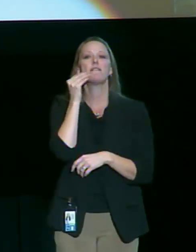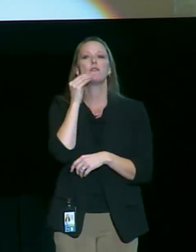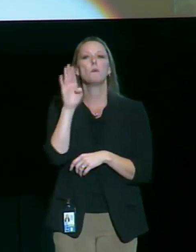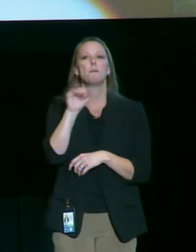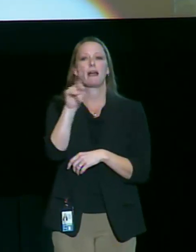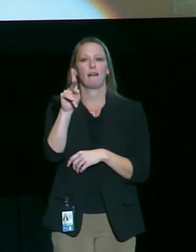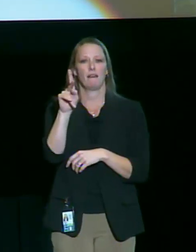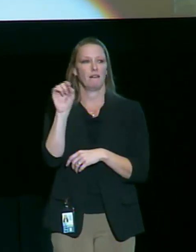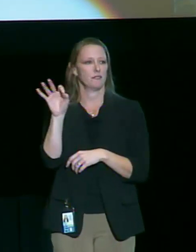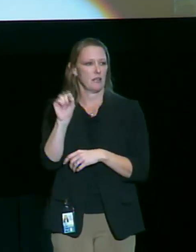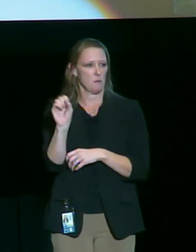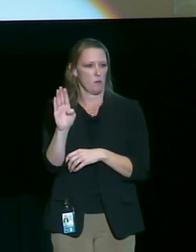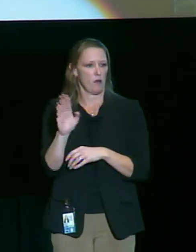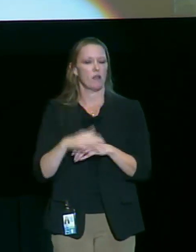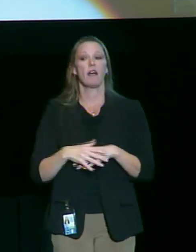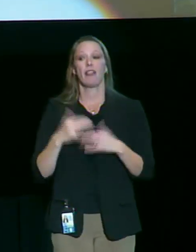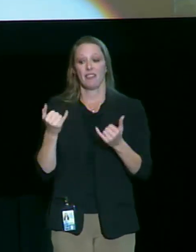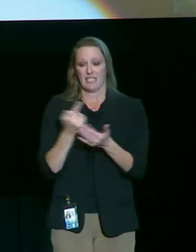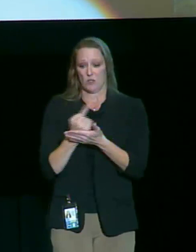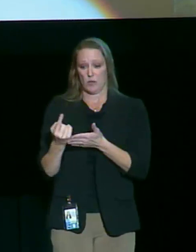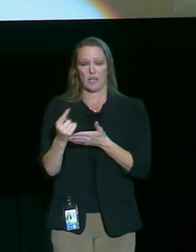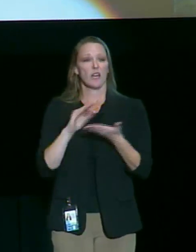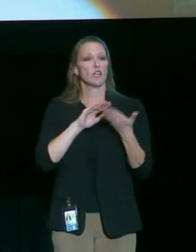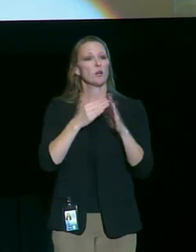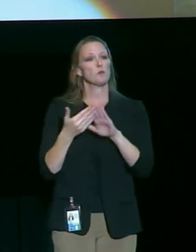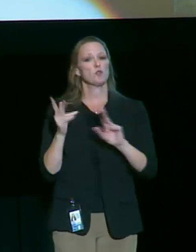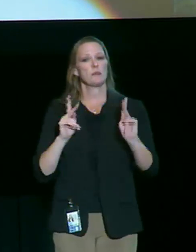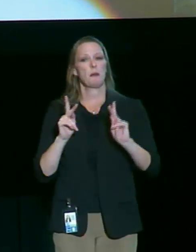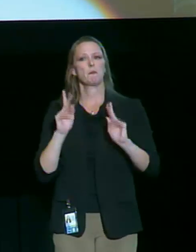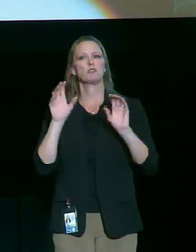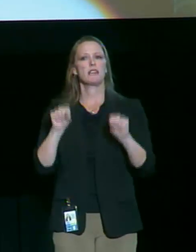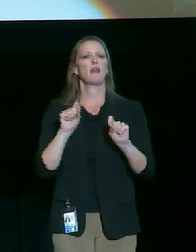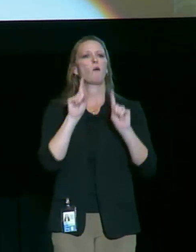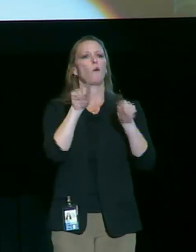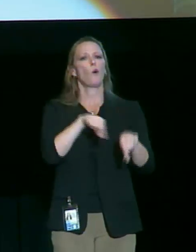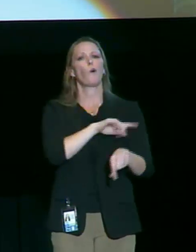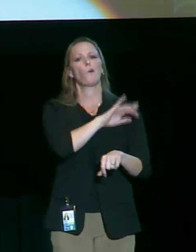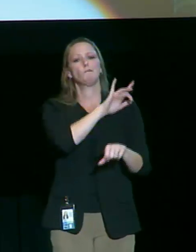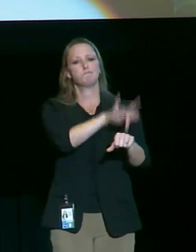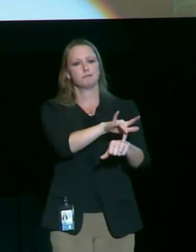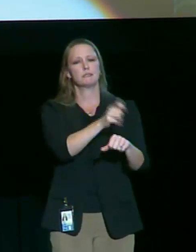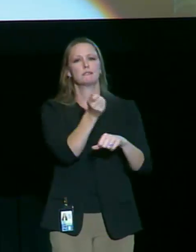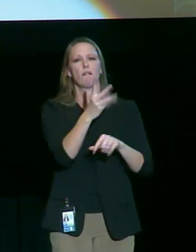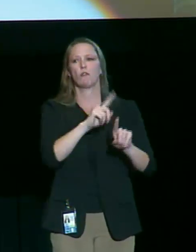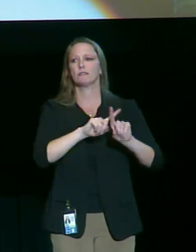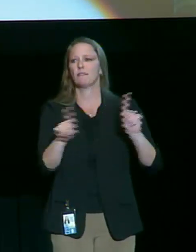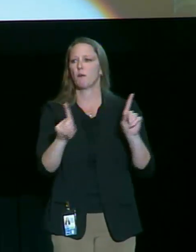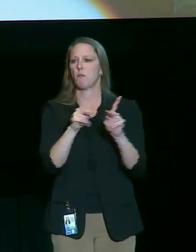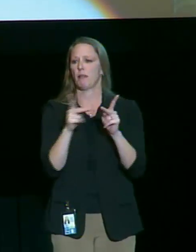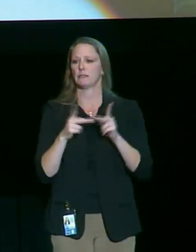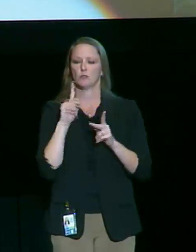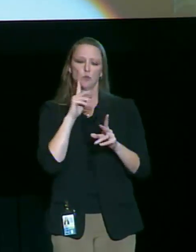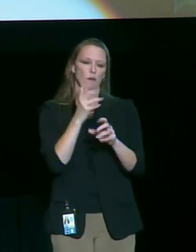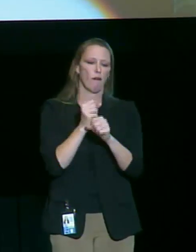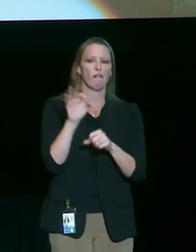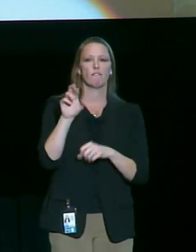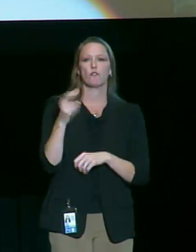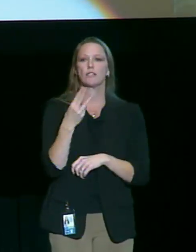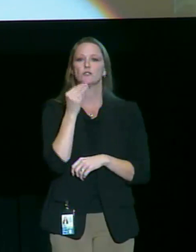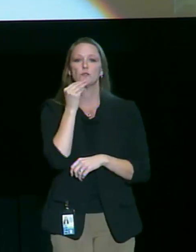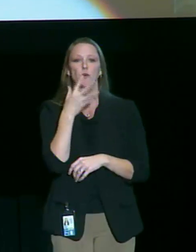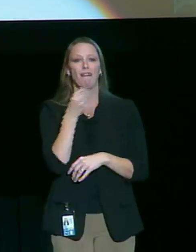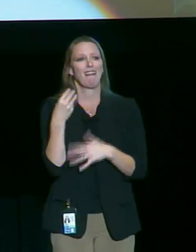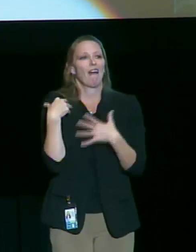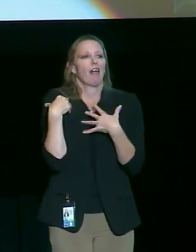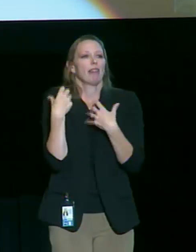This week, community members can visit several locations to receive fresh produce and healthy